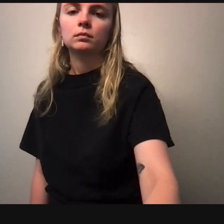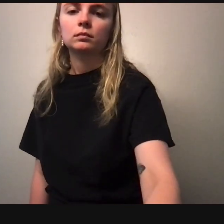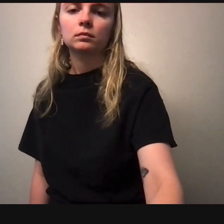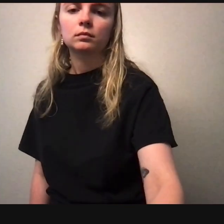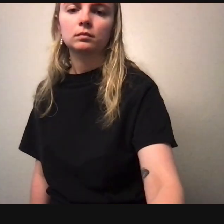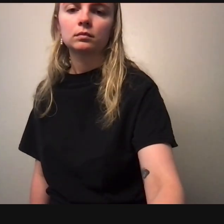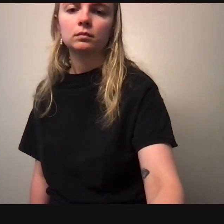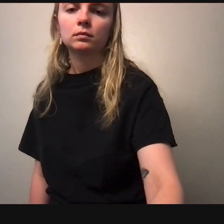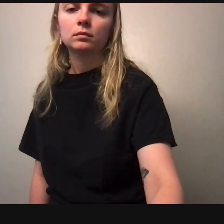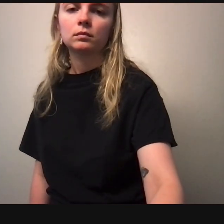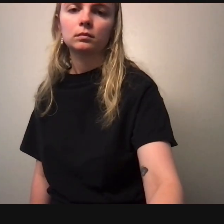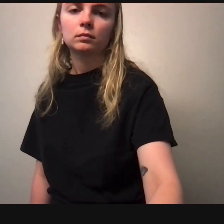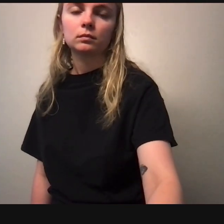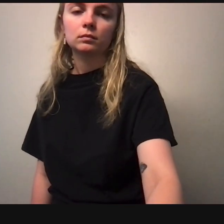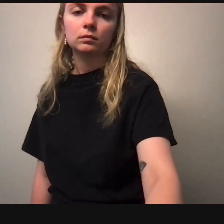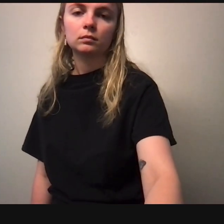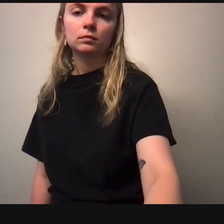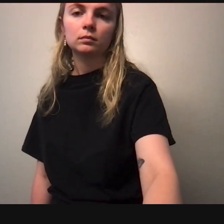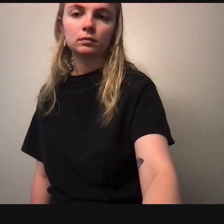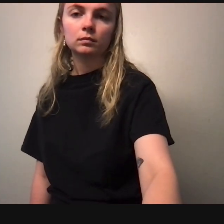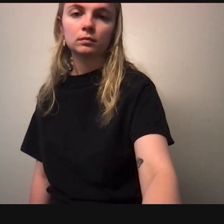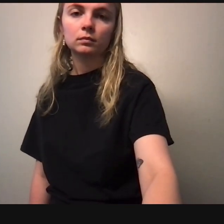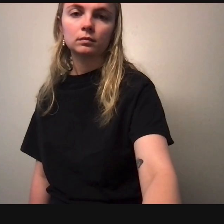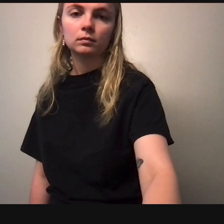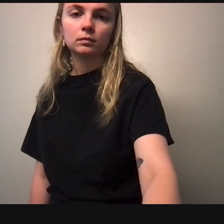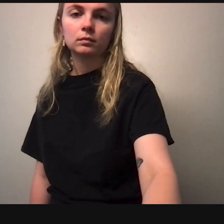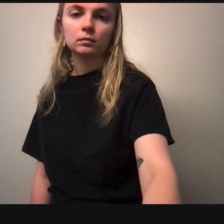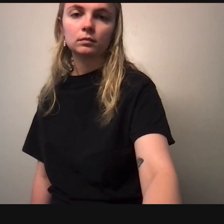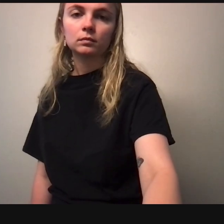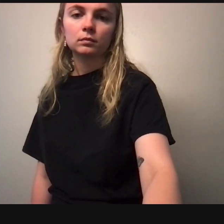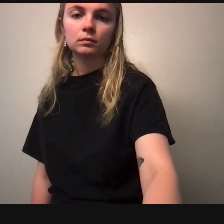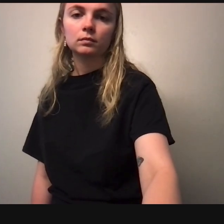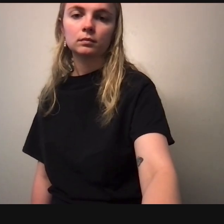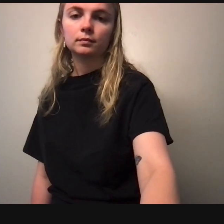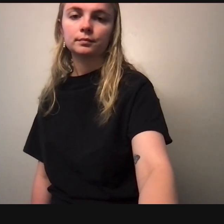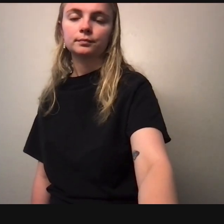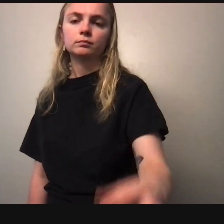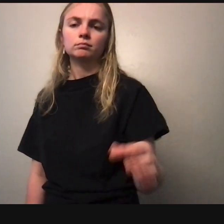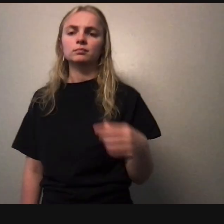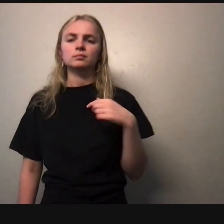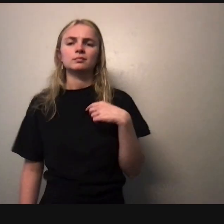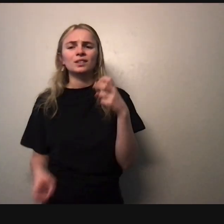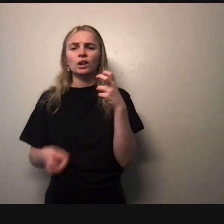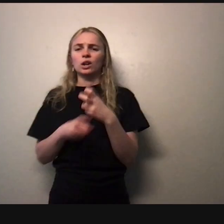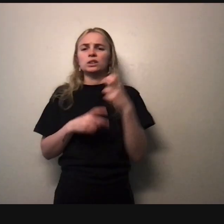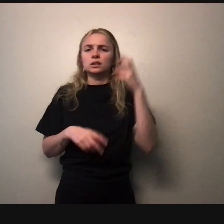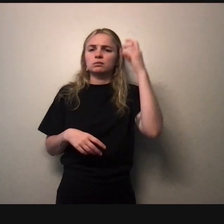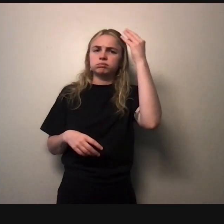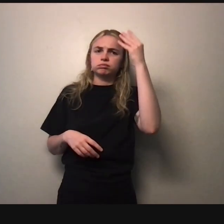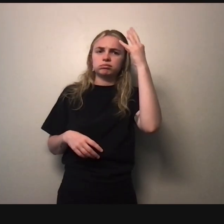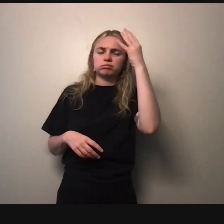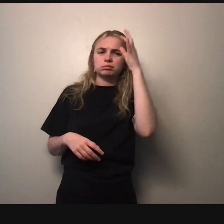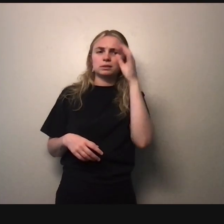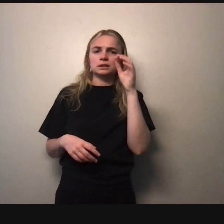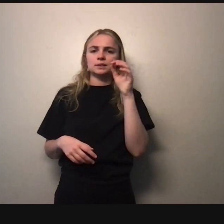in faith and spirituality. So my parents were like, no, we're not going to accept that.